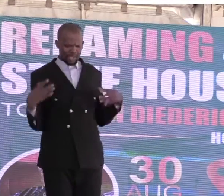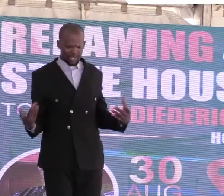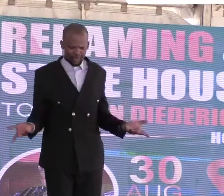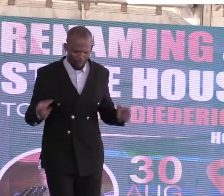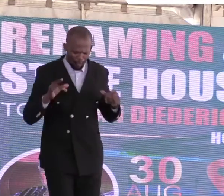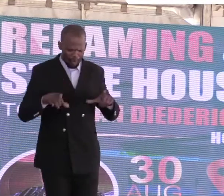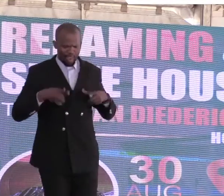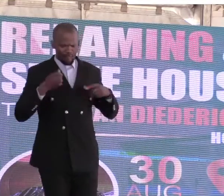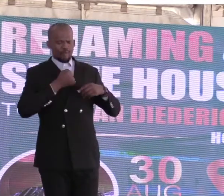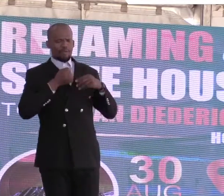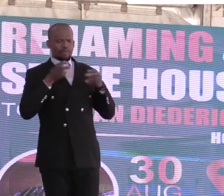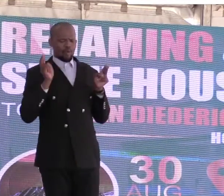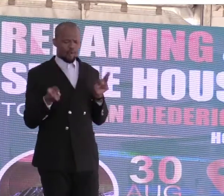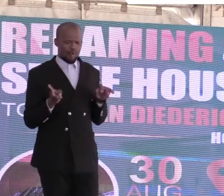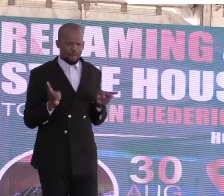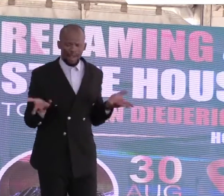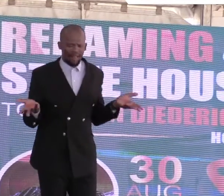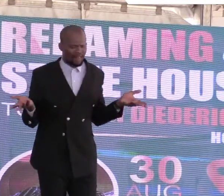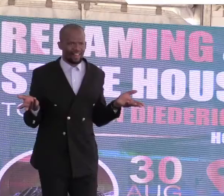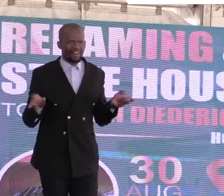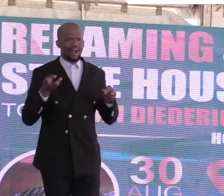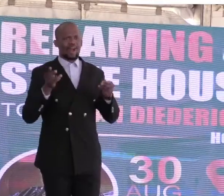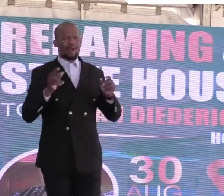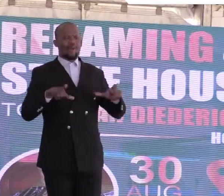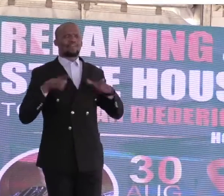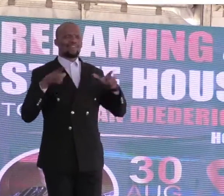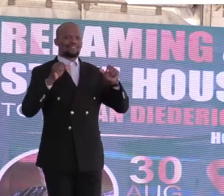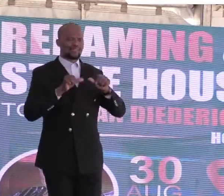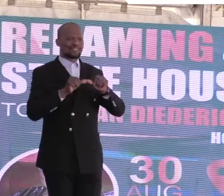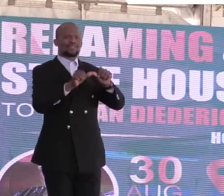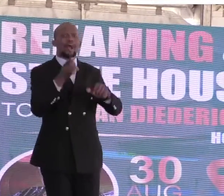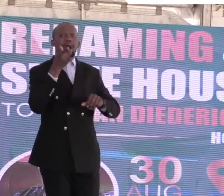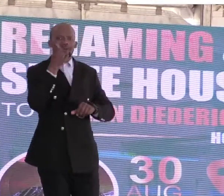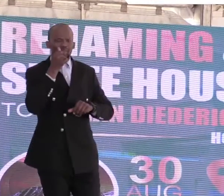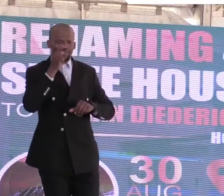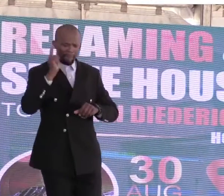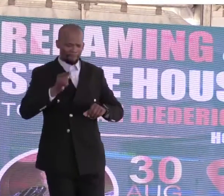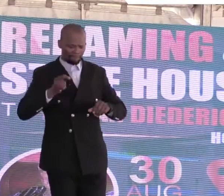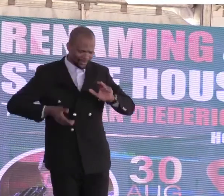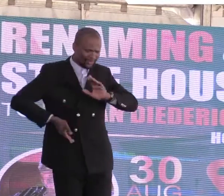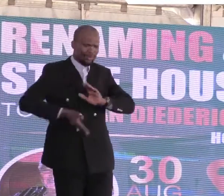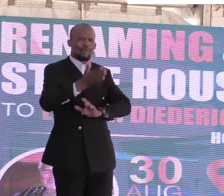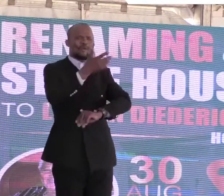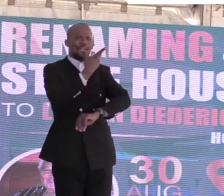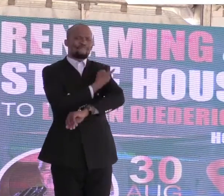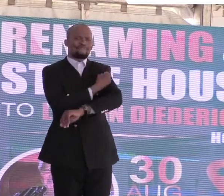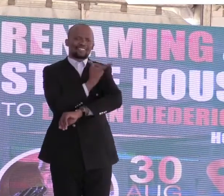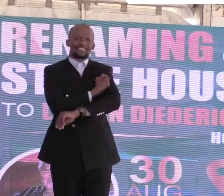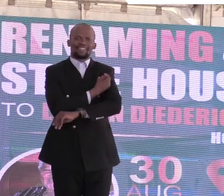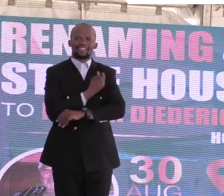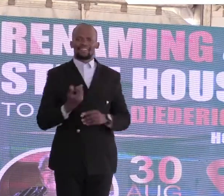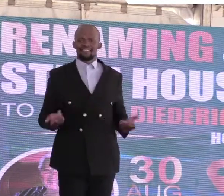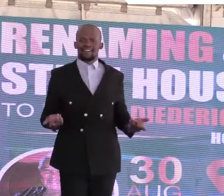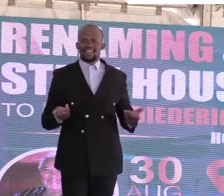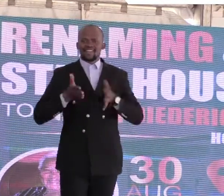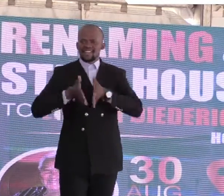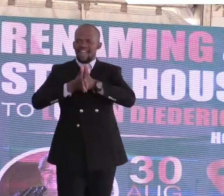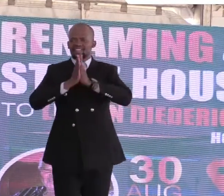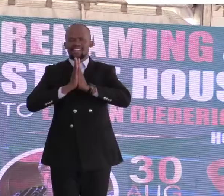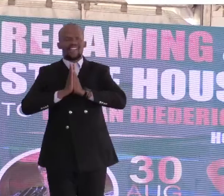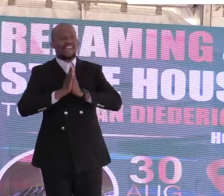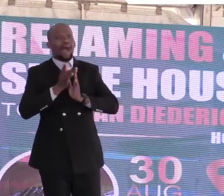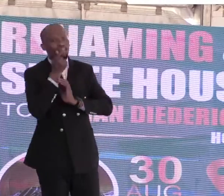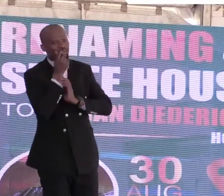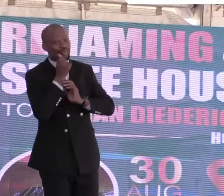My life is normal. Life continues. Men must go out and vaccinate. We really appeal to all men out